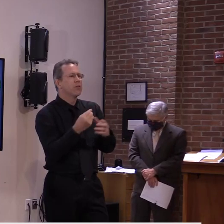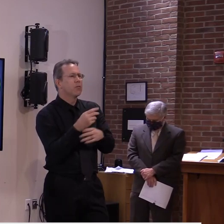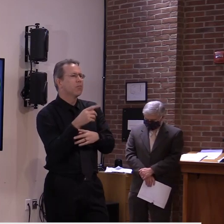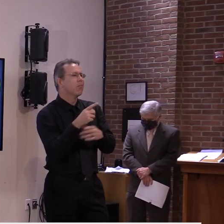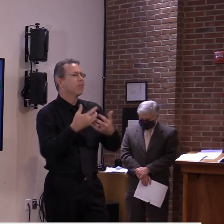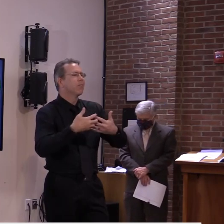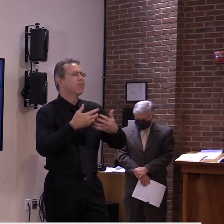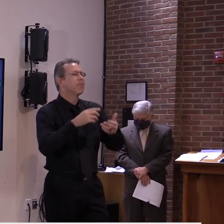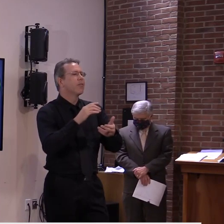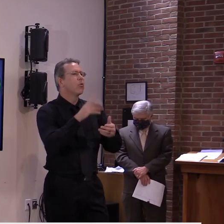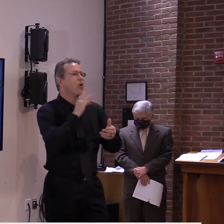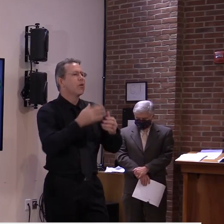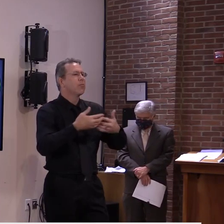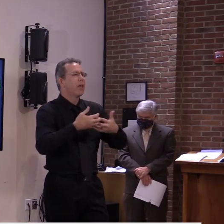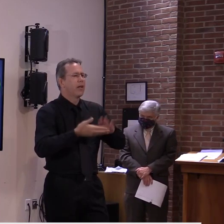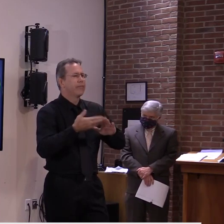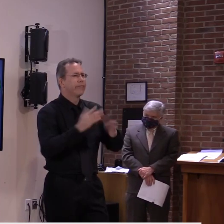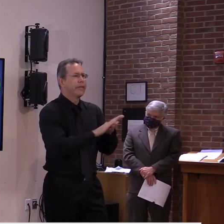The